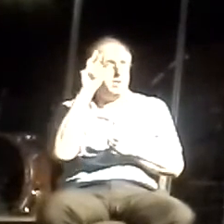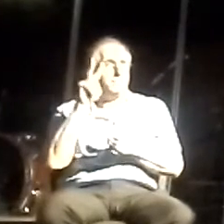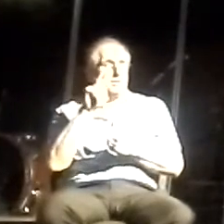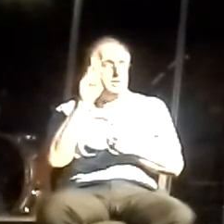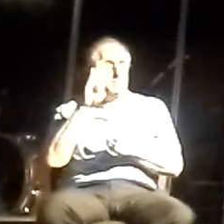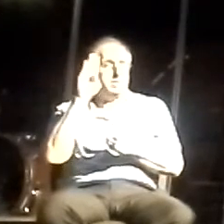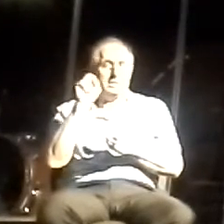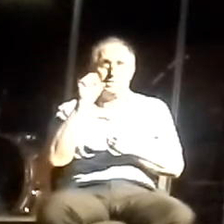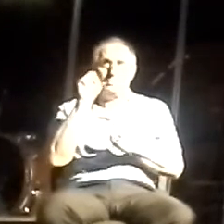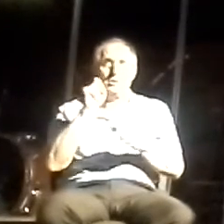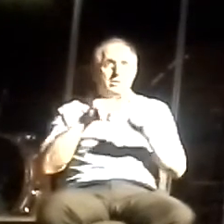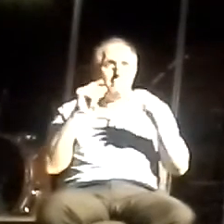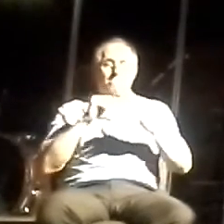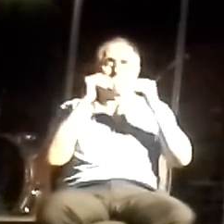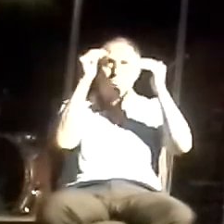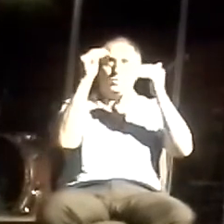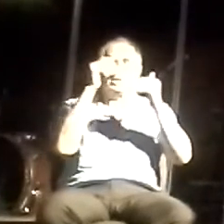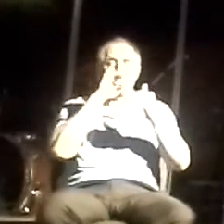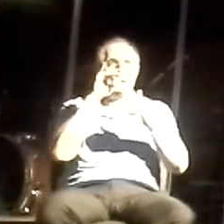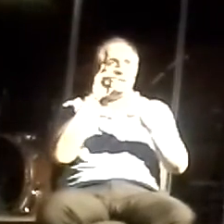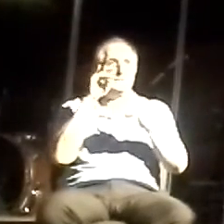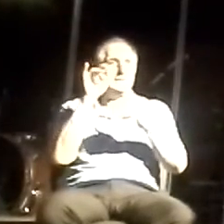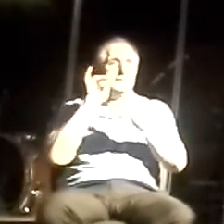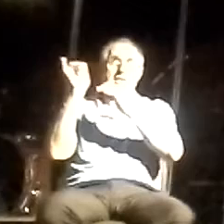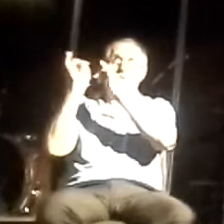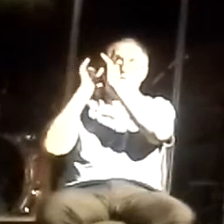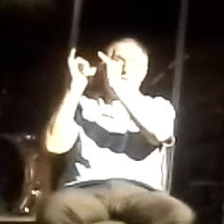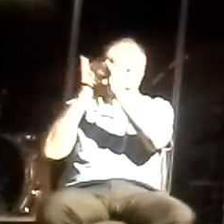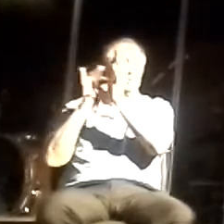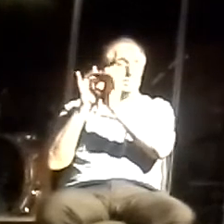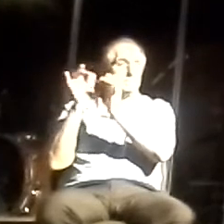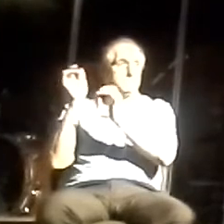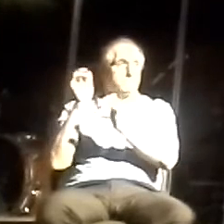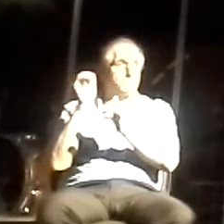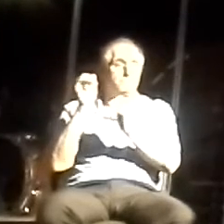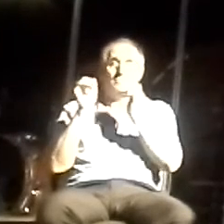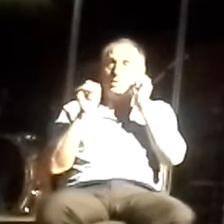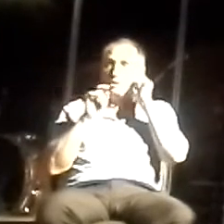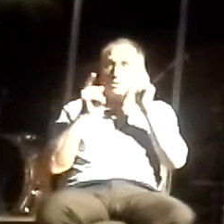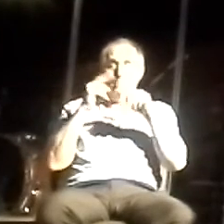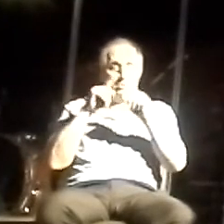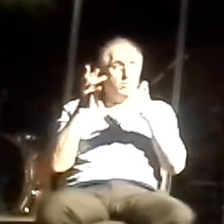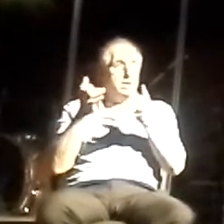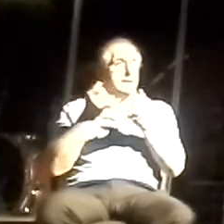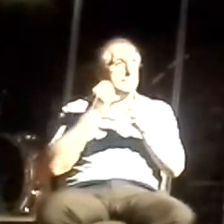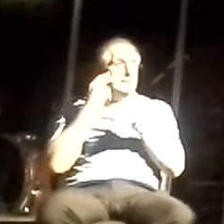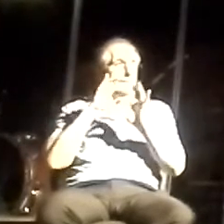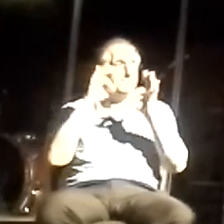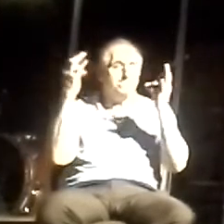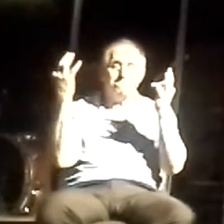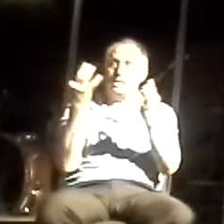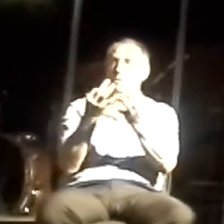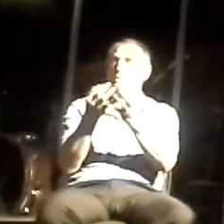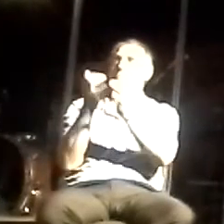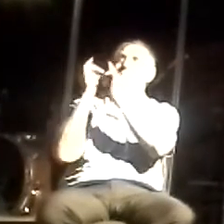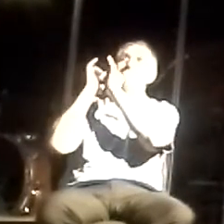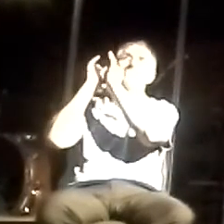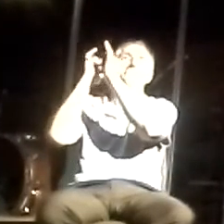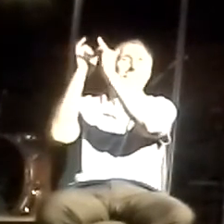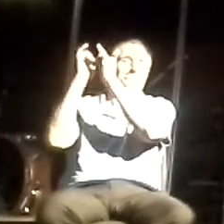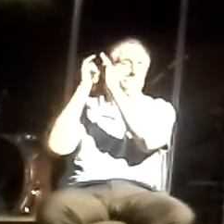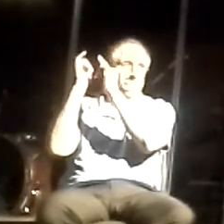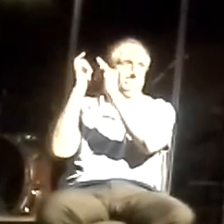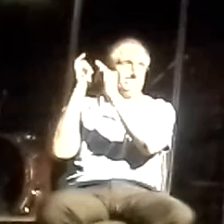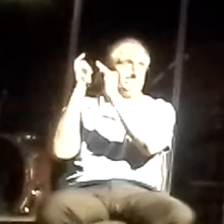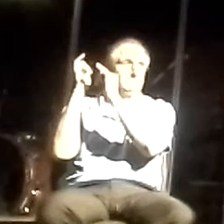other level. We want to see kids become more like Jesus for the sake of others. Amen? But we want to see entire families become